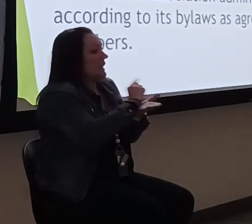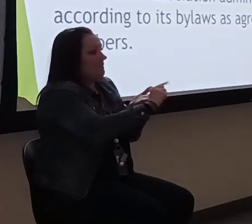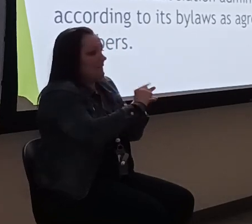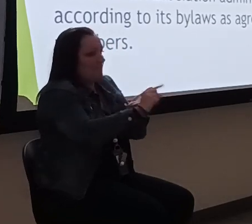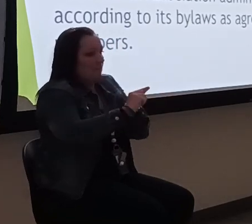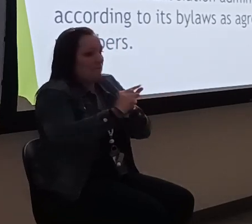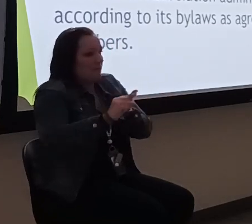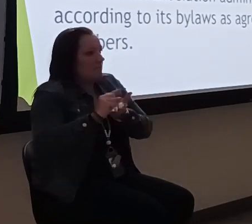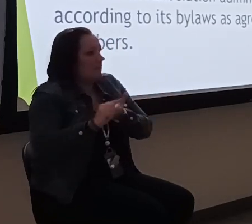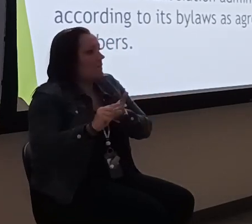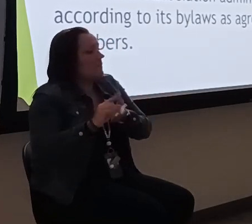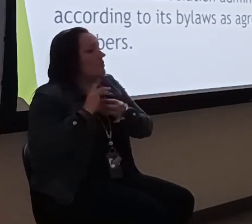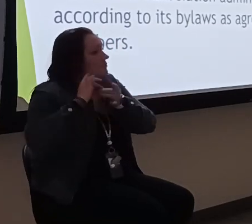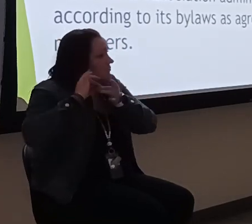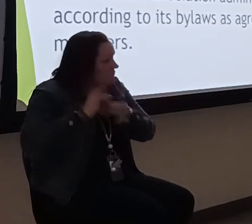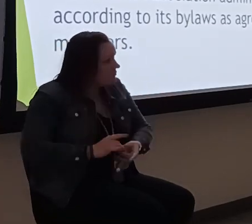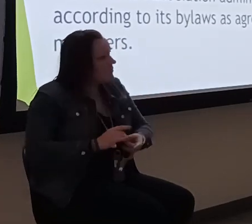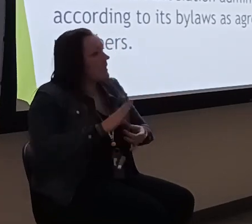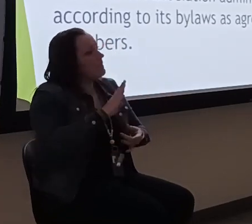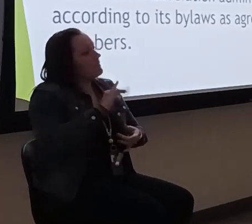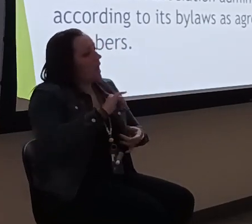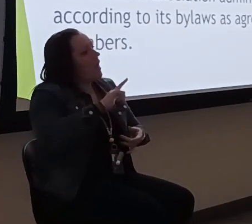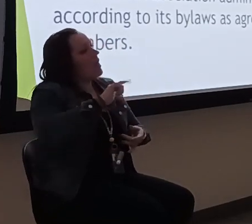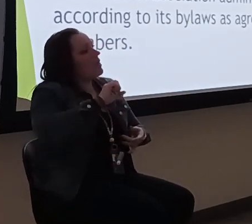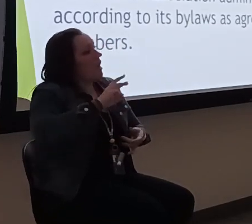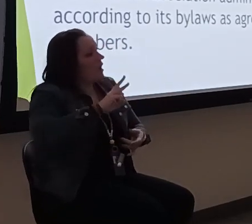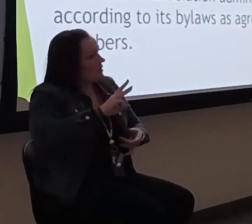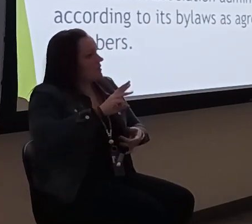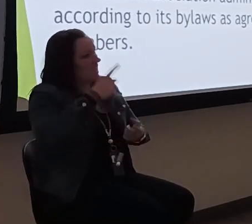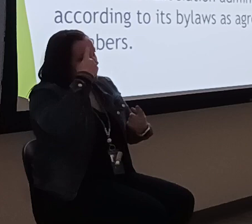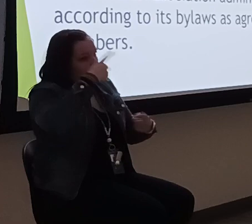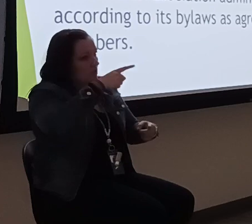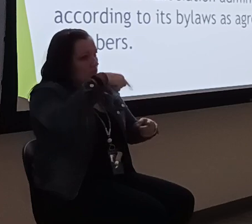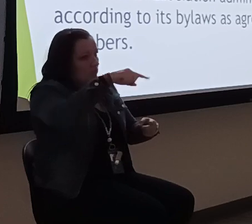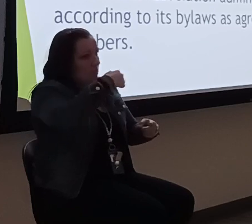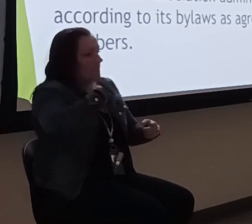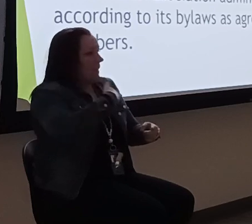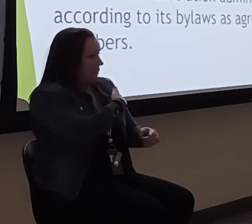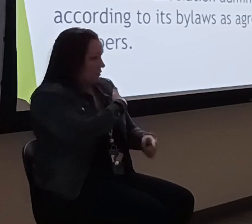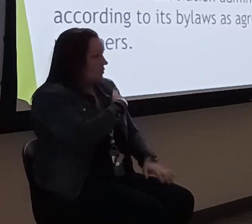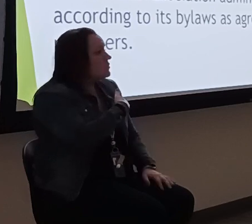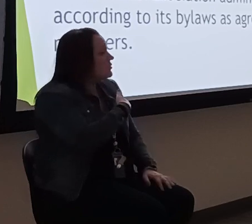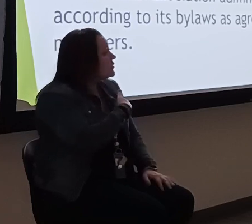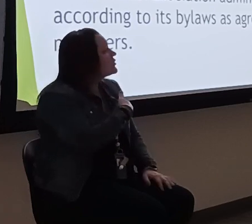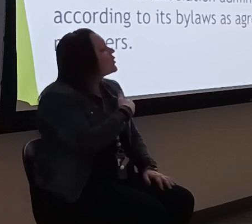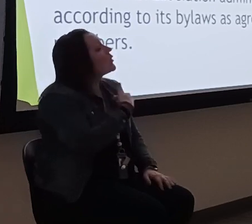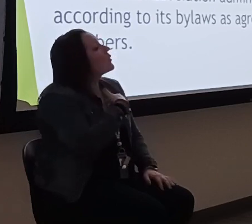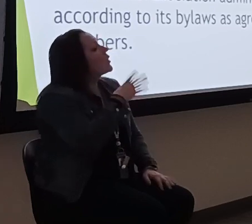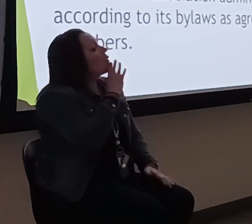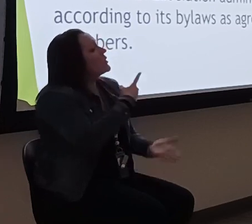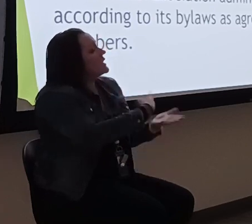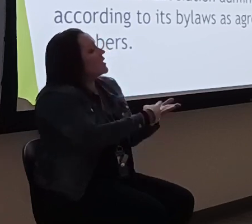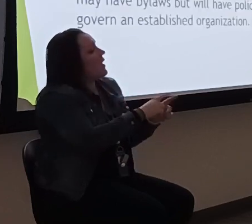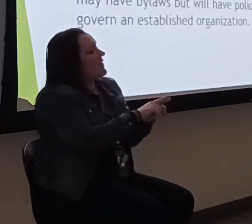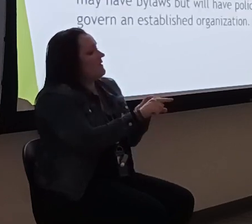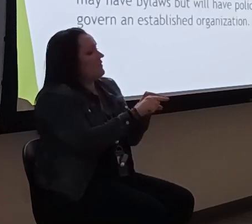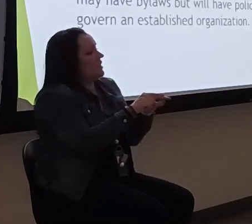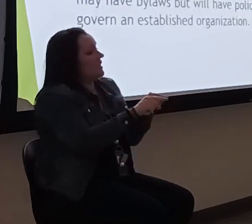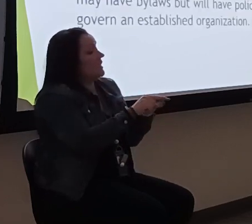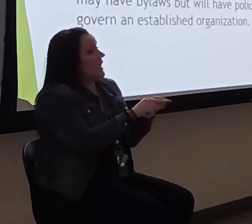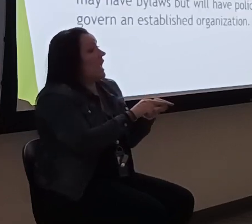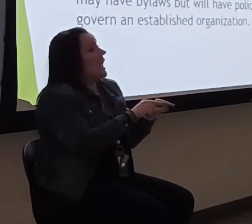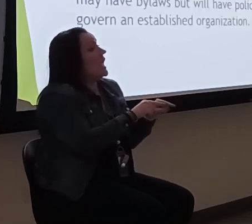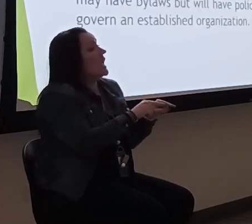bylaws as agreed to by its members. So now let's talk about what the difference between a